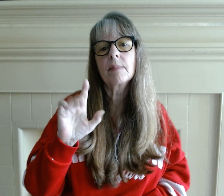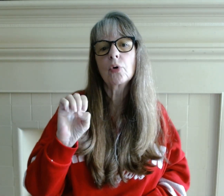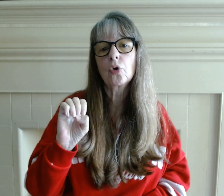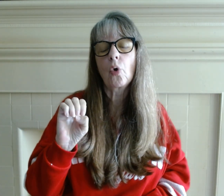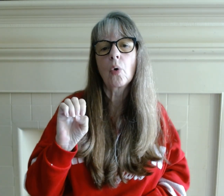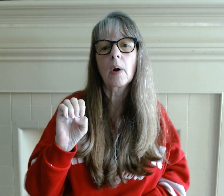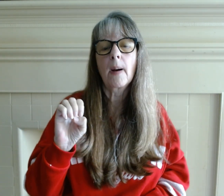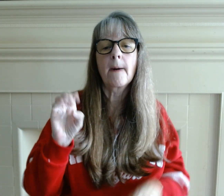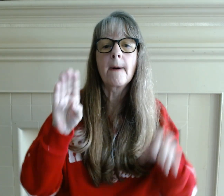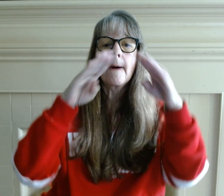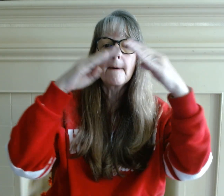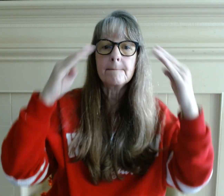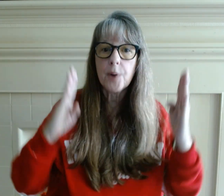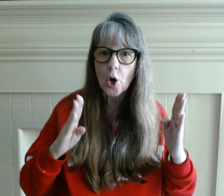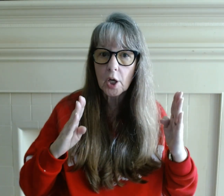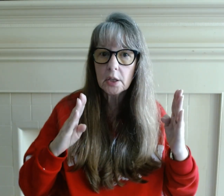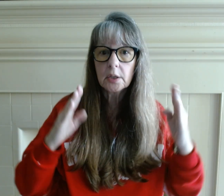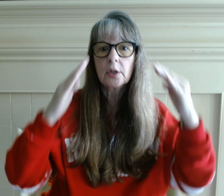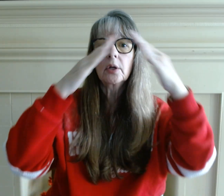stable or a barn, and